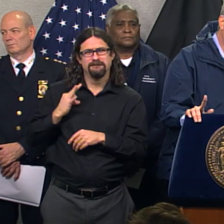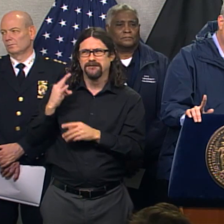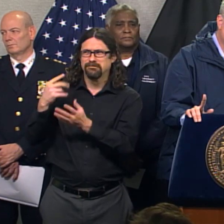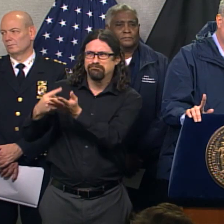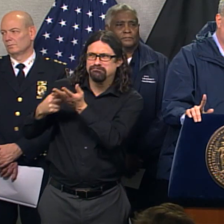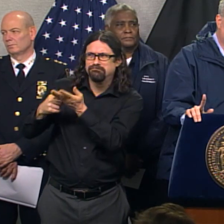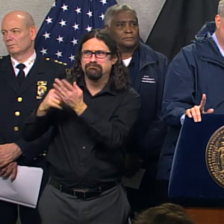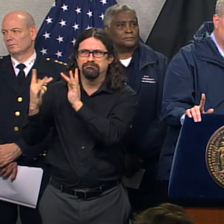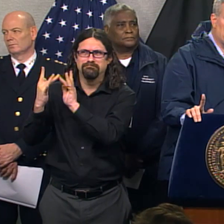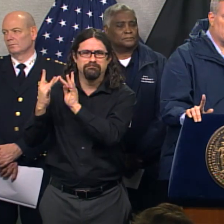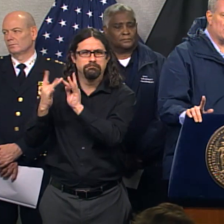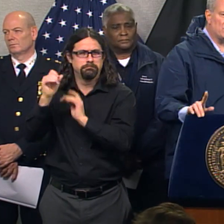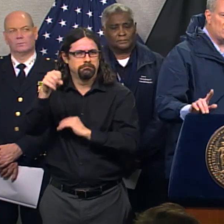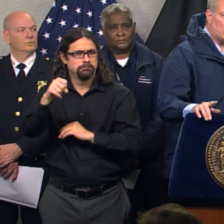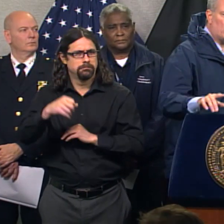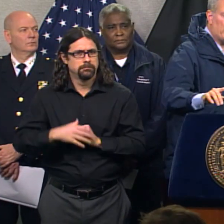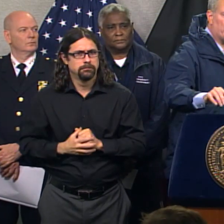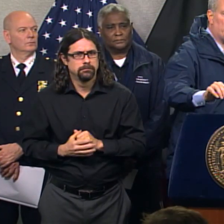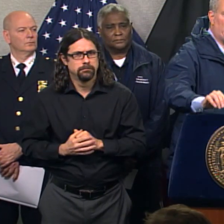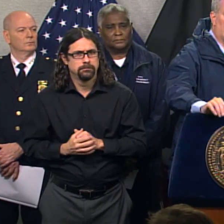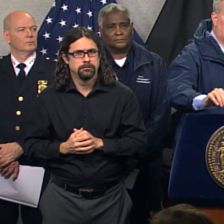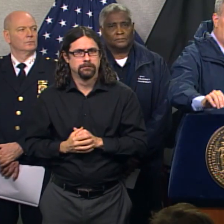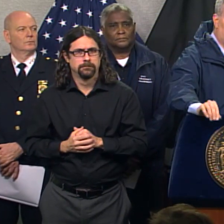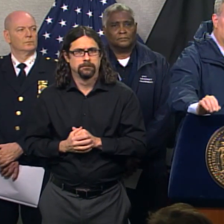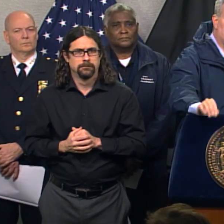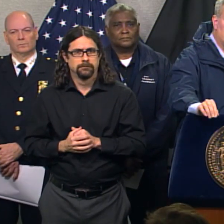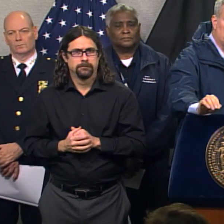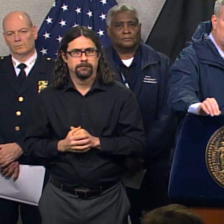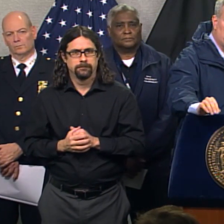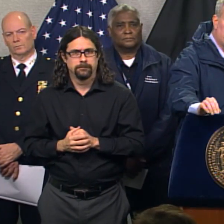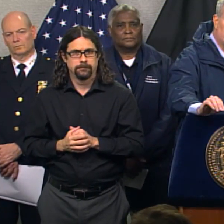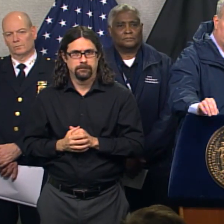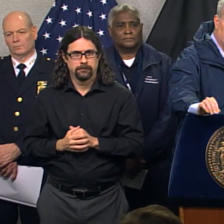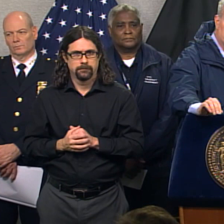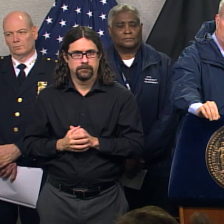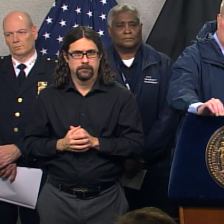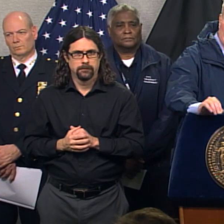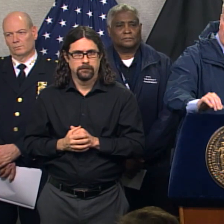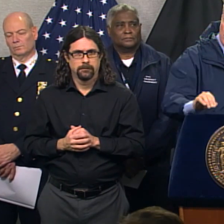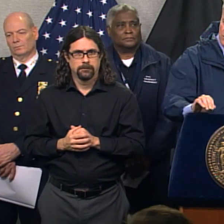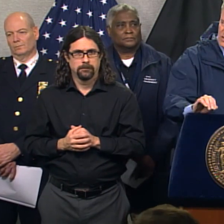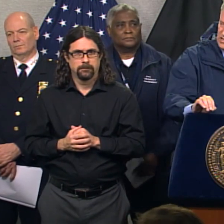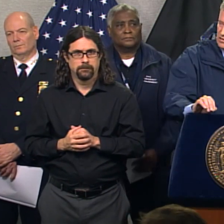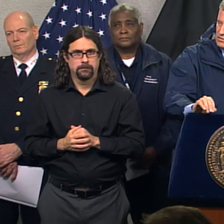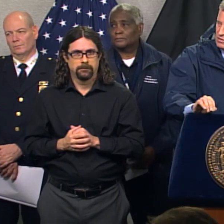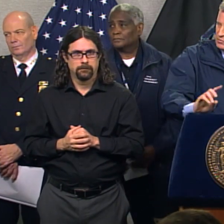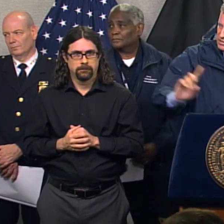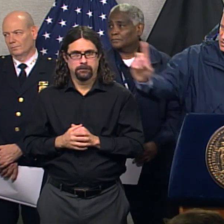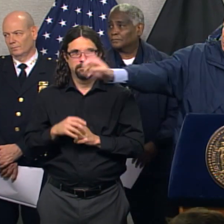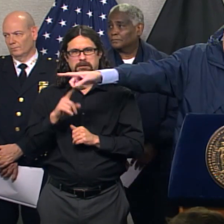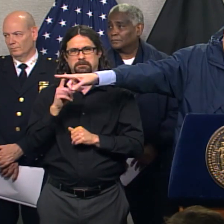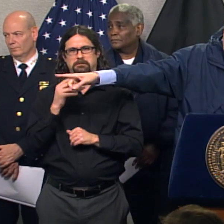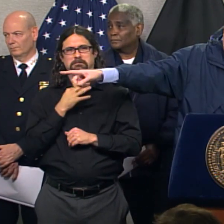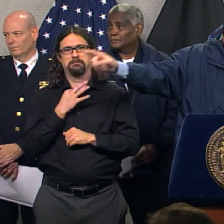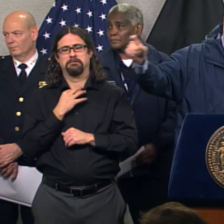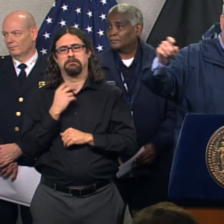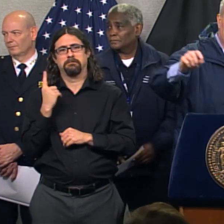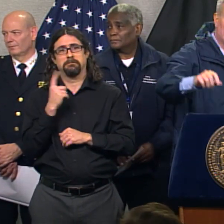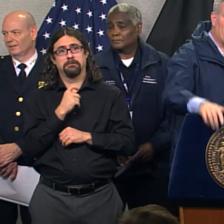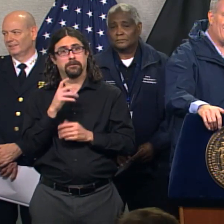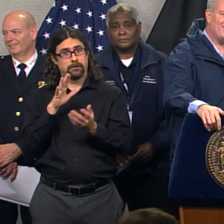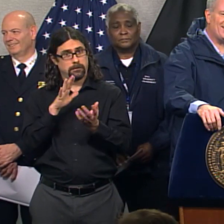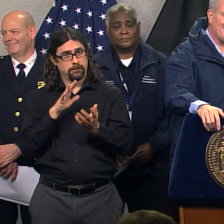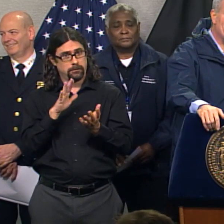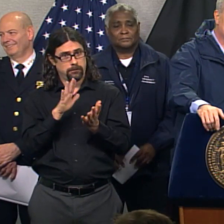To the best of my knowledge, the answer is no if we are able to achieve the full school calendar for the year. So I'm looking at the expert has given